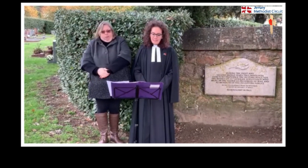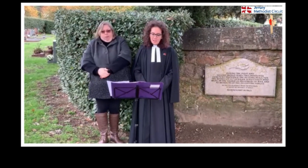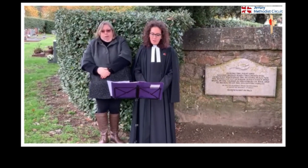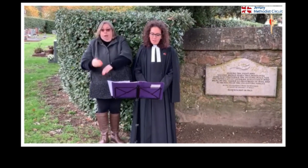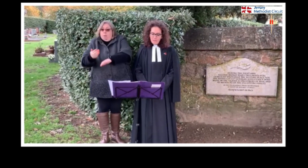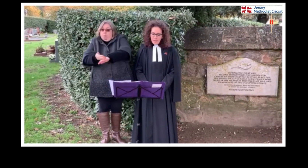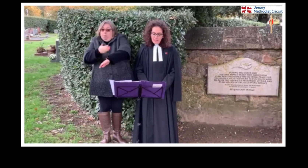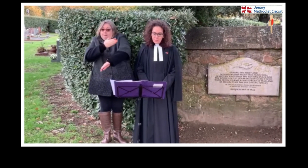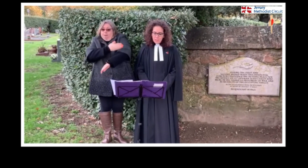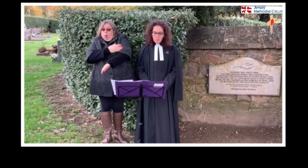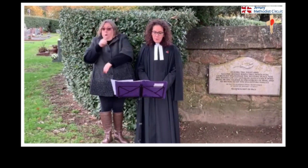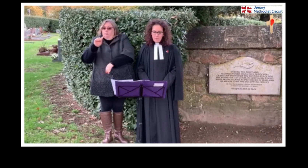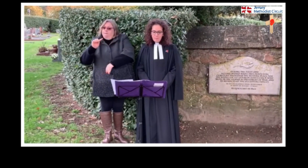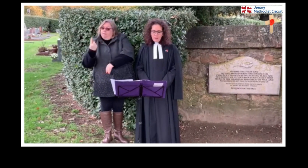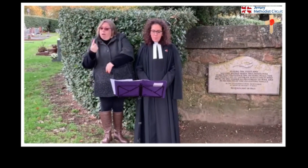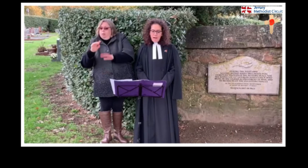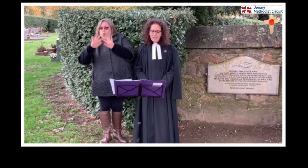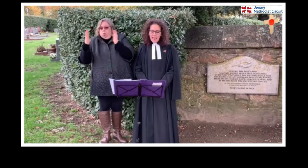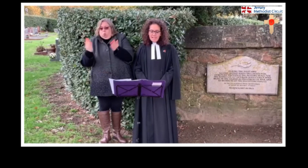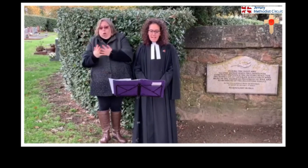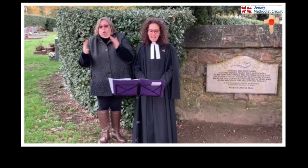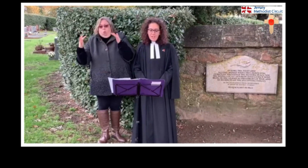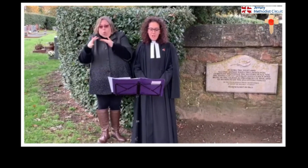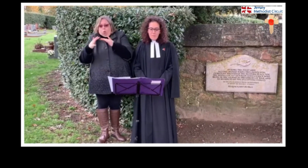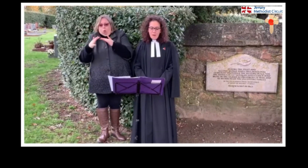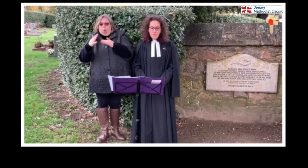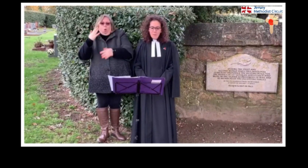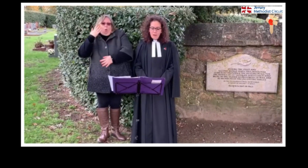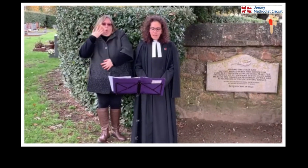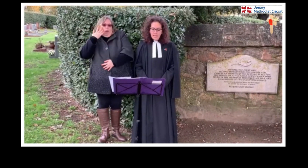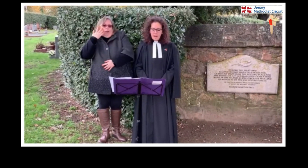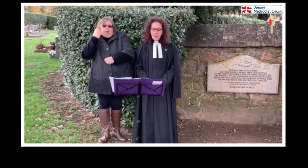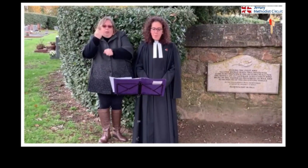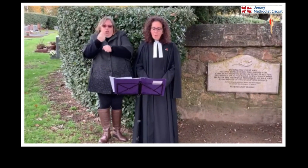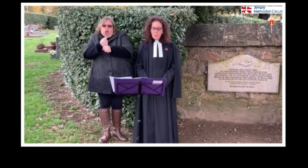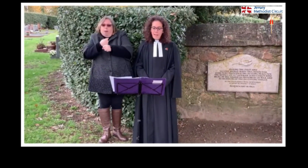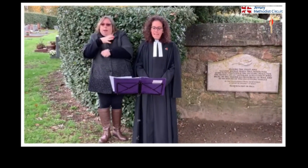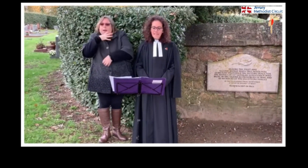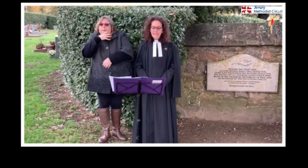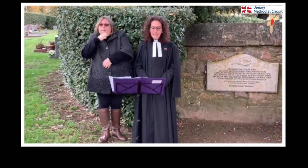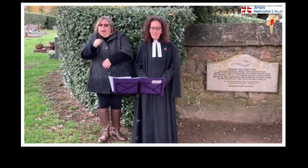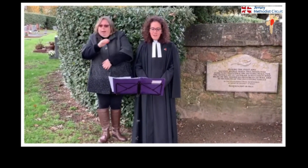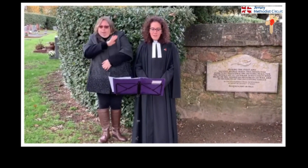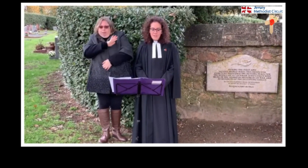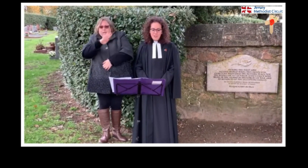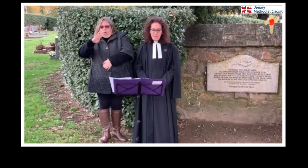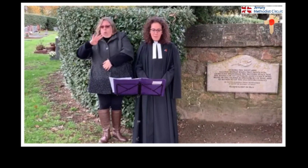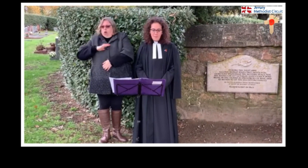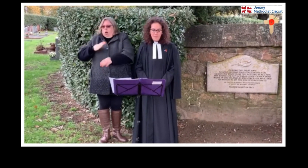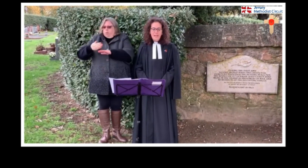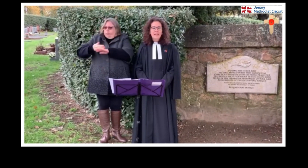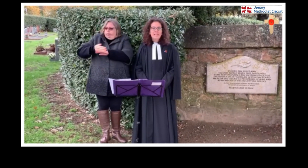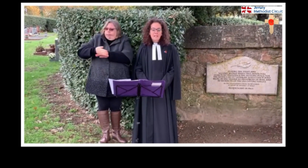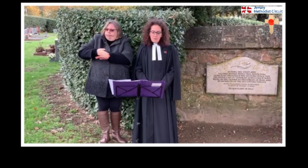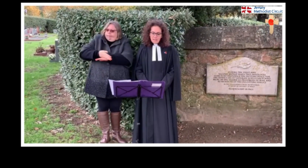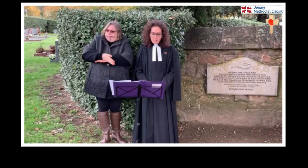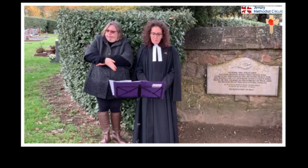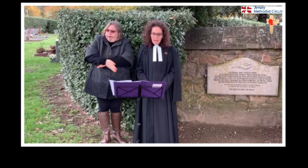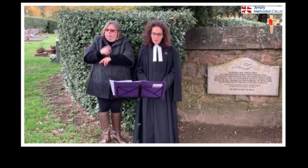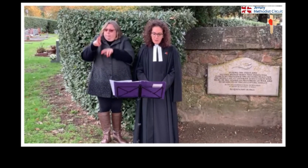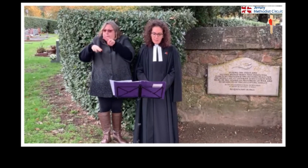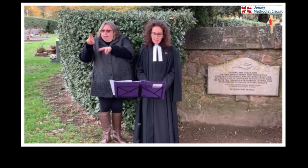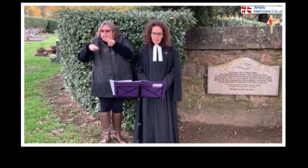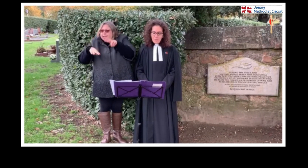Before that, during the First World War, while an exiled German was working on the wall paintings in the Fisherman's Chapel, some